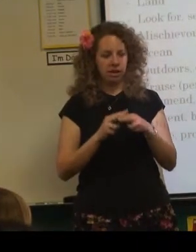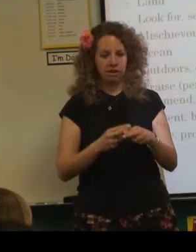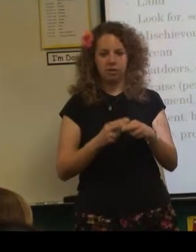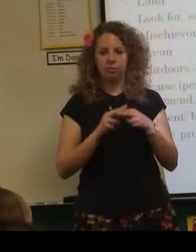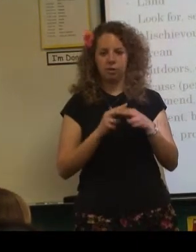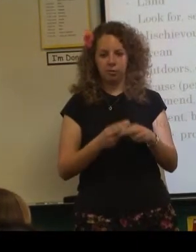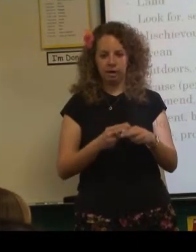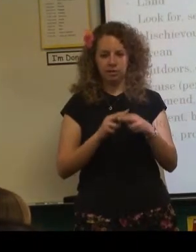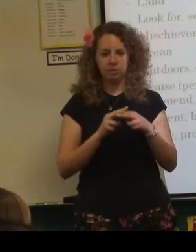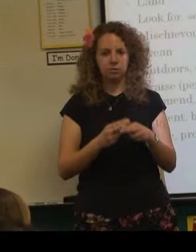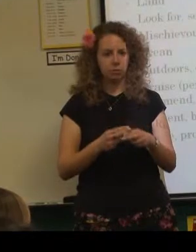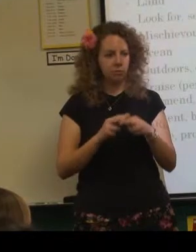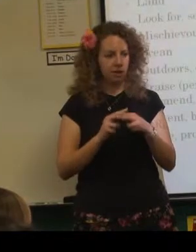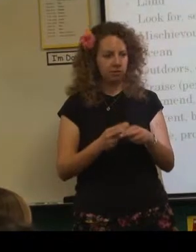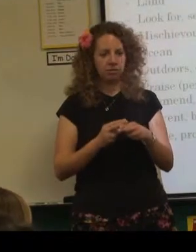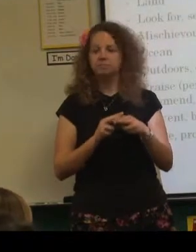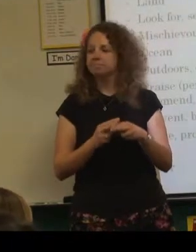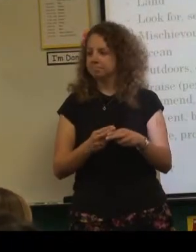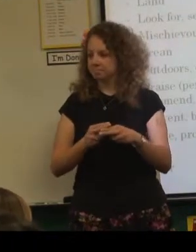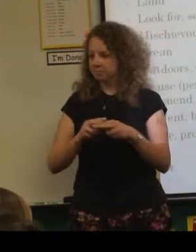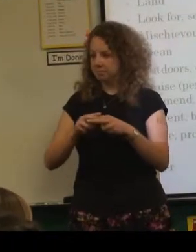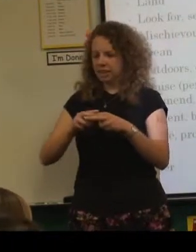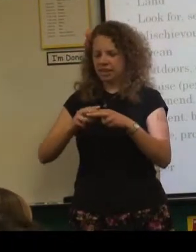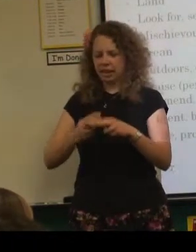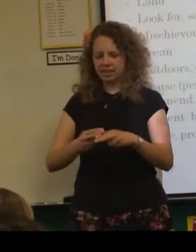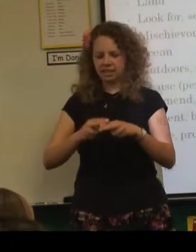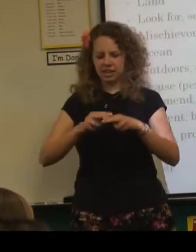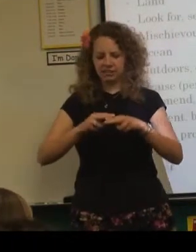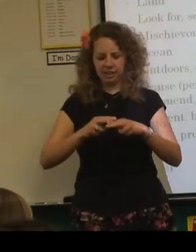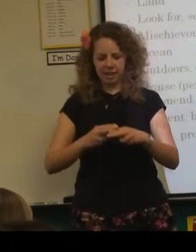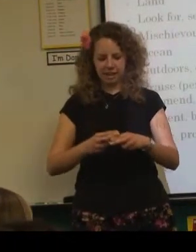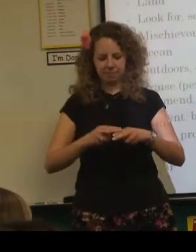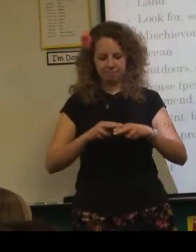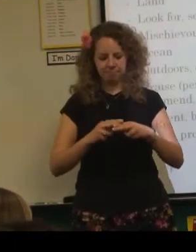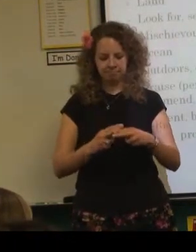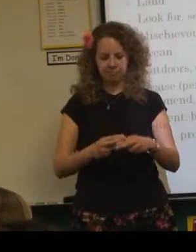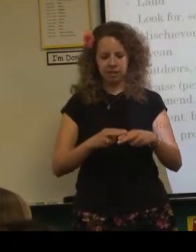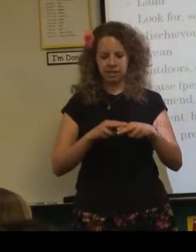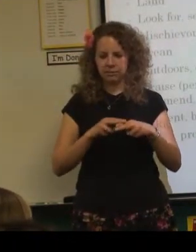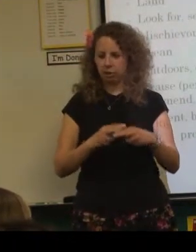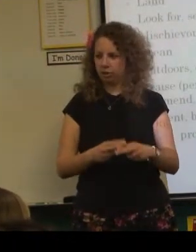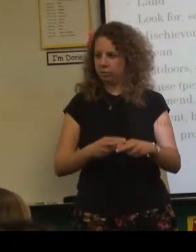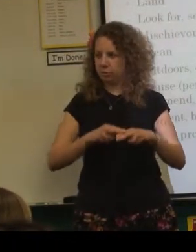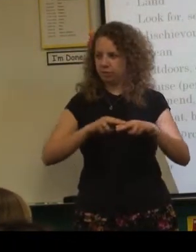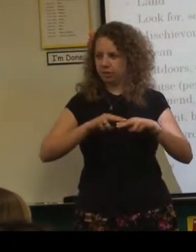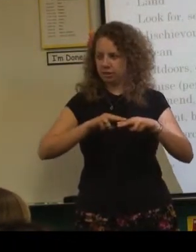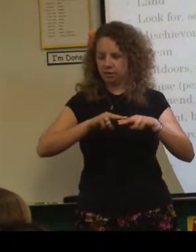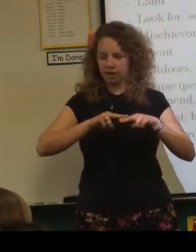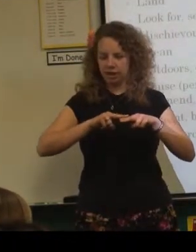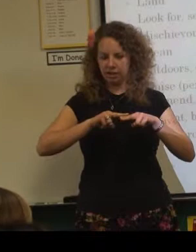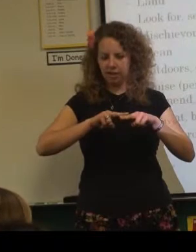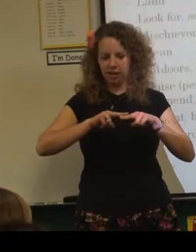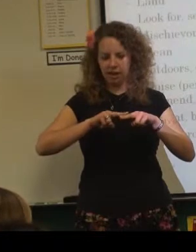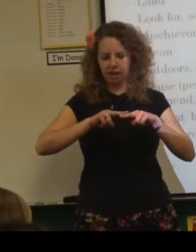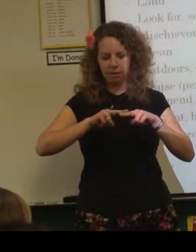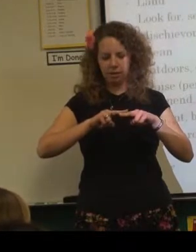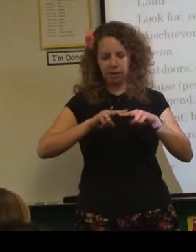weigh or weight or pound. Yeah, it's kind of like a smaller movement, kind of like I'm